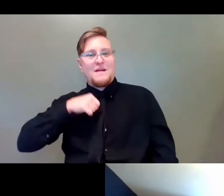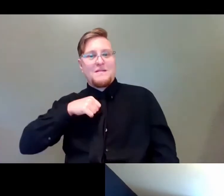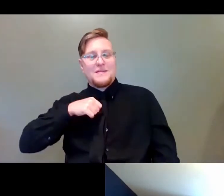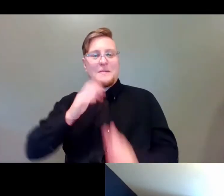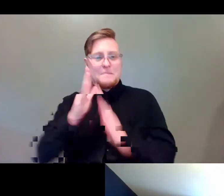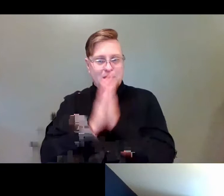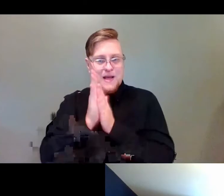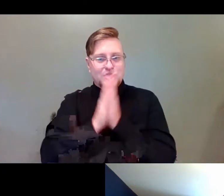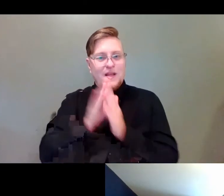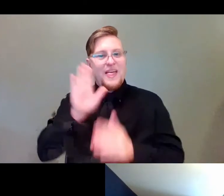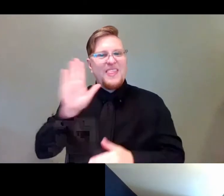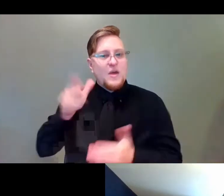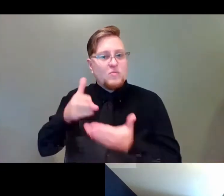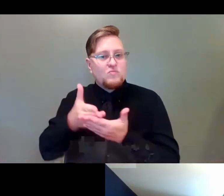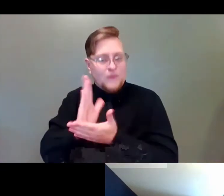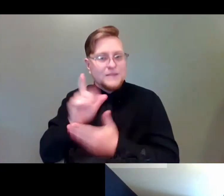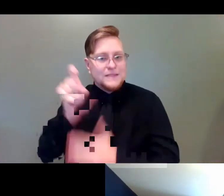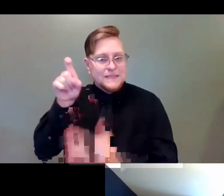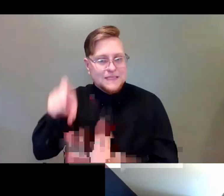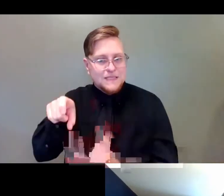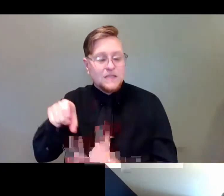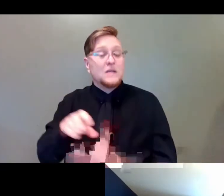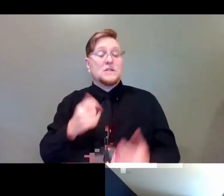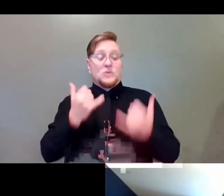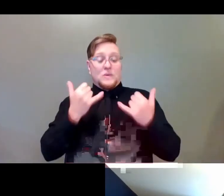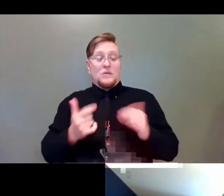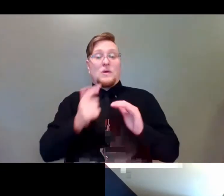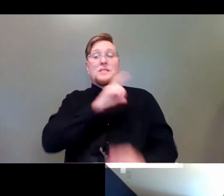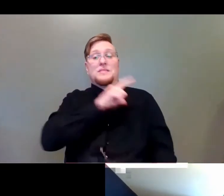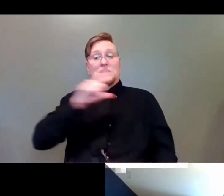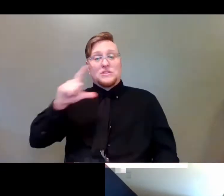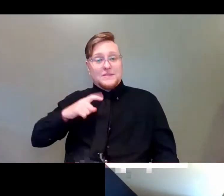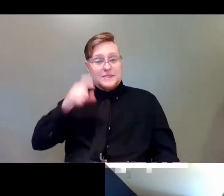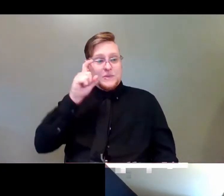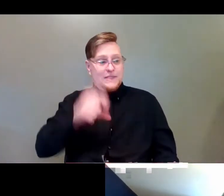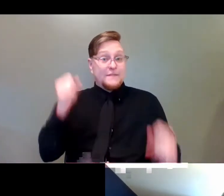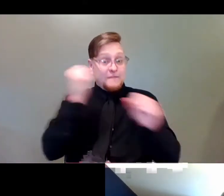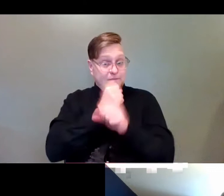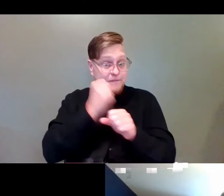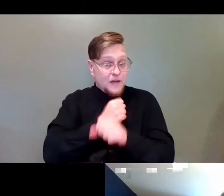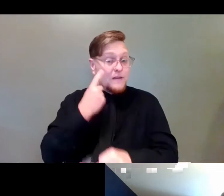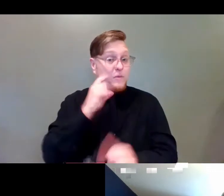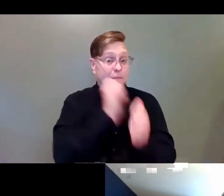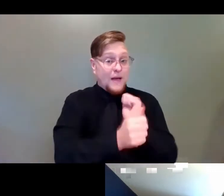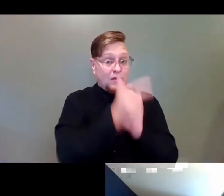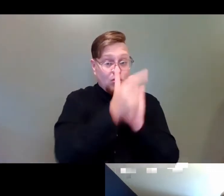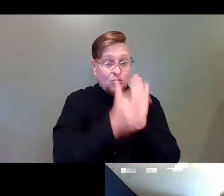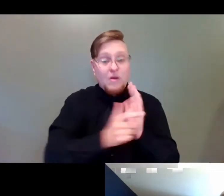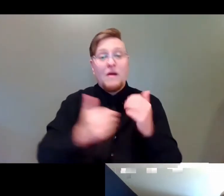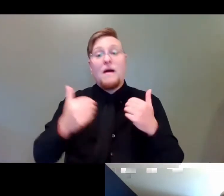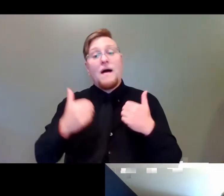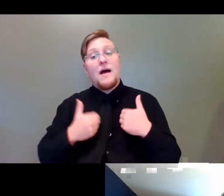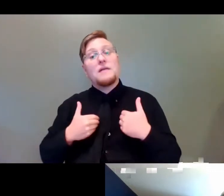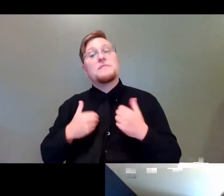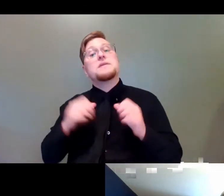their rights. And so we need to work for legislation that has teeth. And we need to have this empowerment feeling for